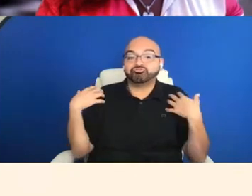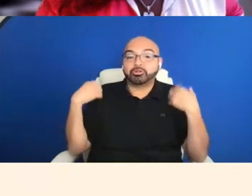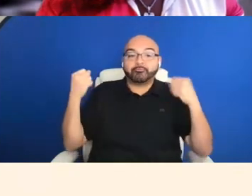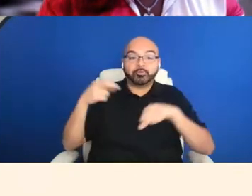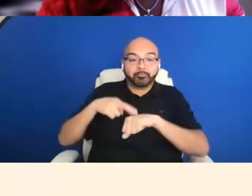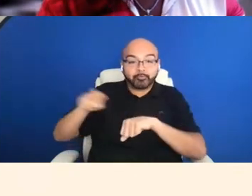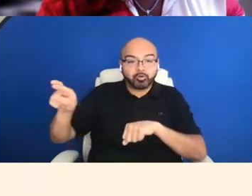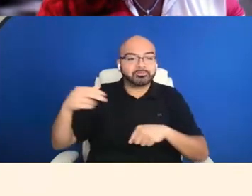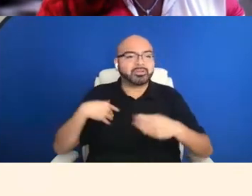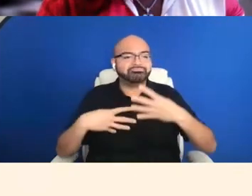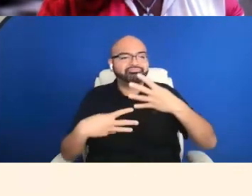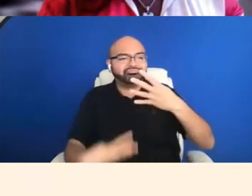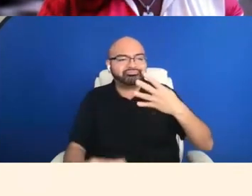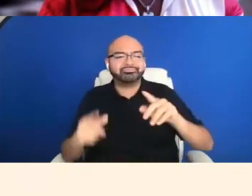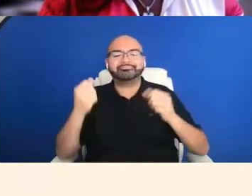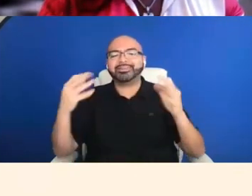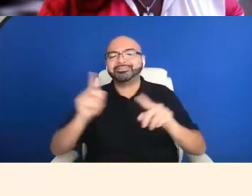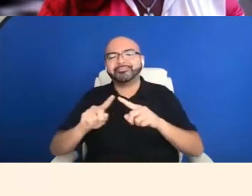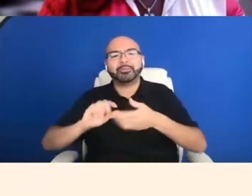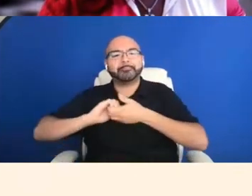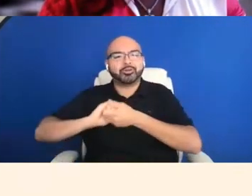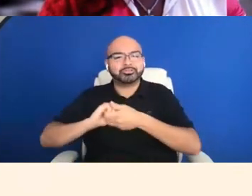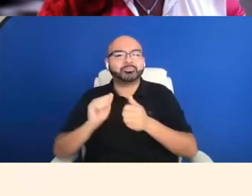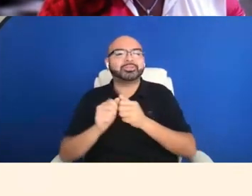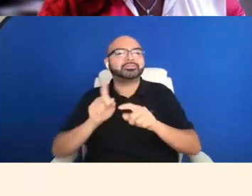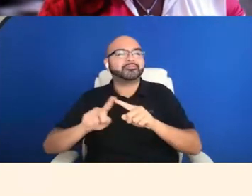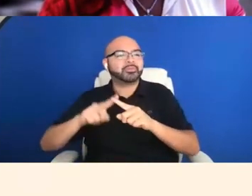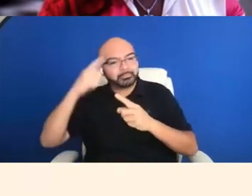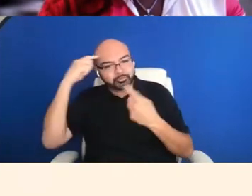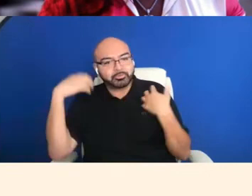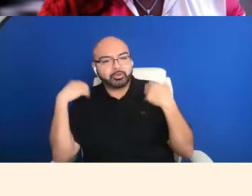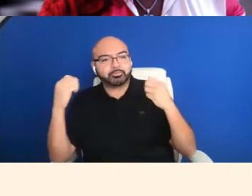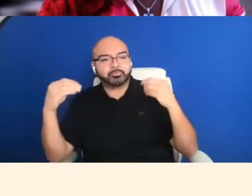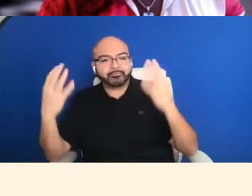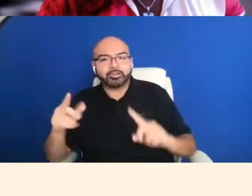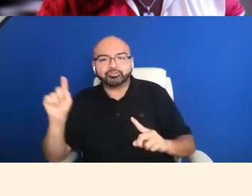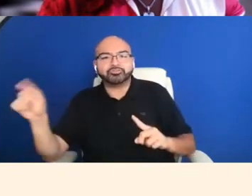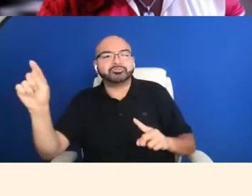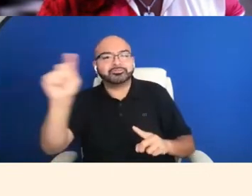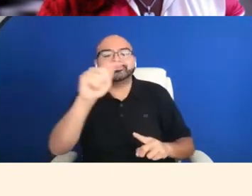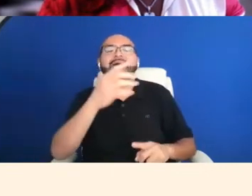a plethora of partnerships with different mental health providers and substance